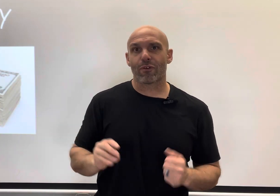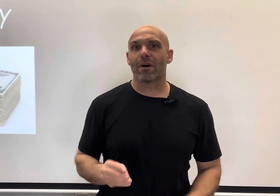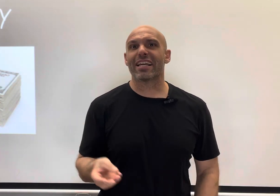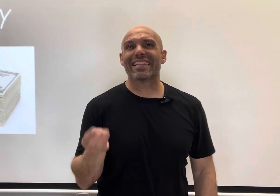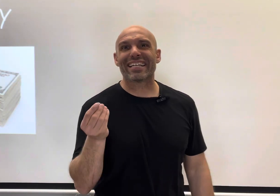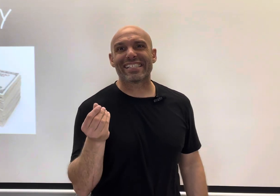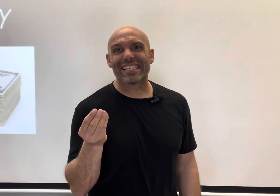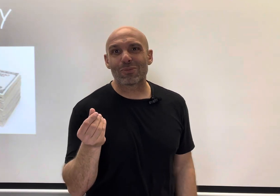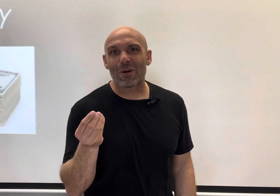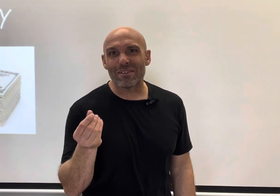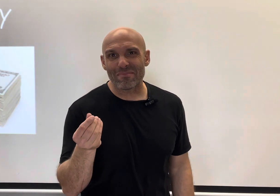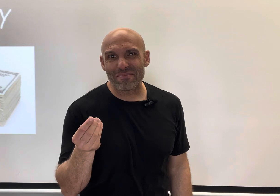money, and that's this one.